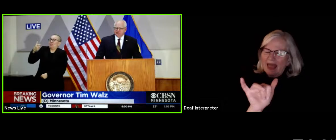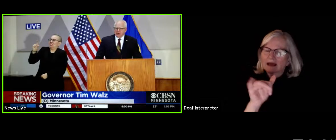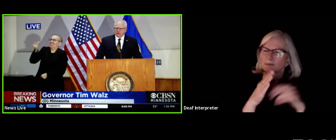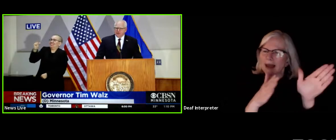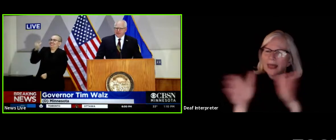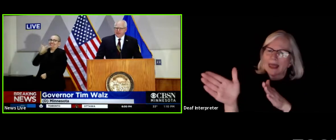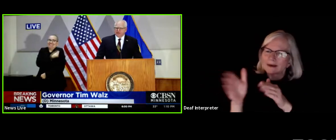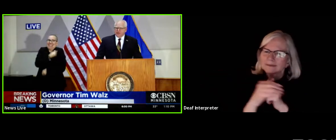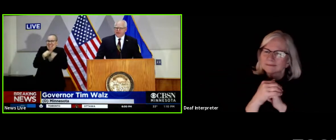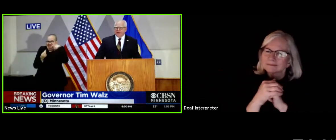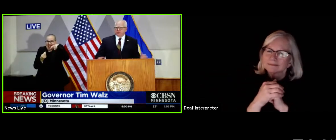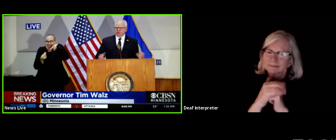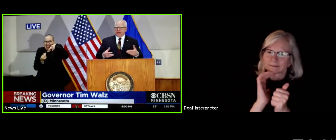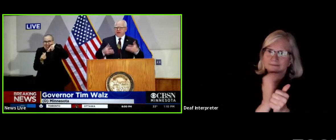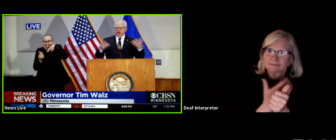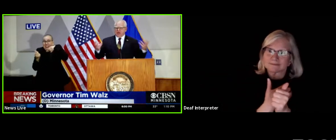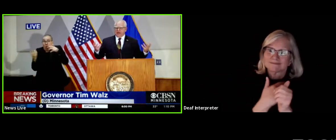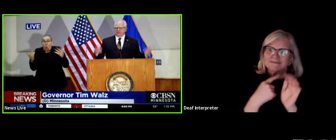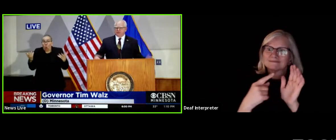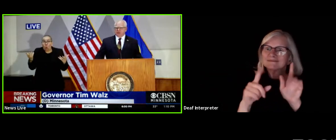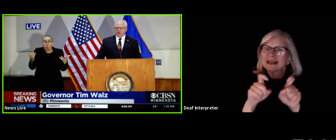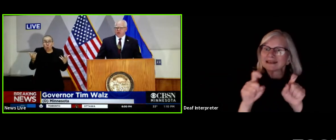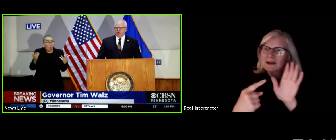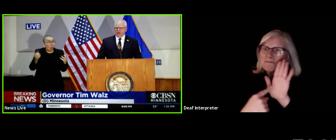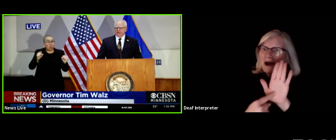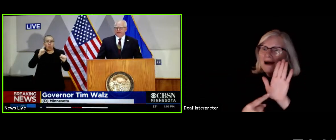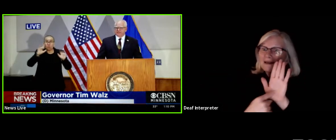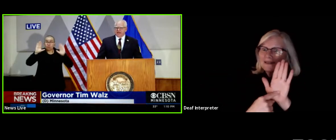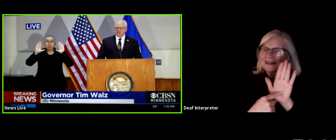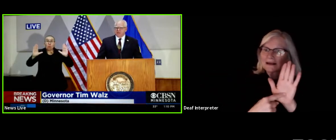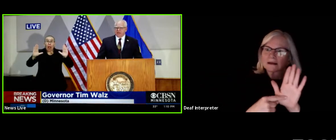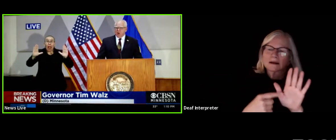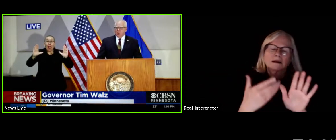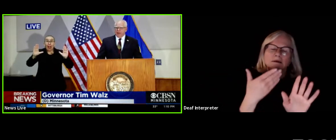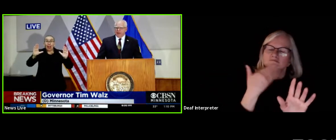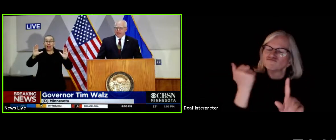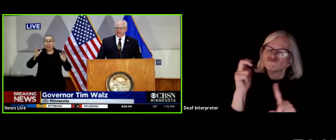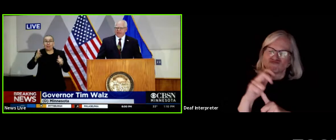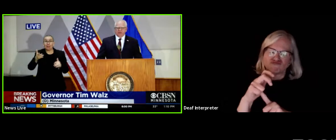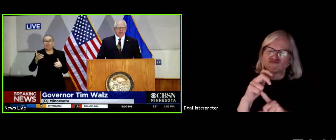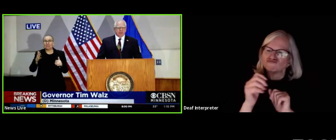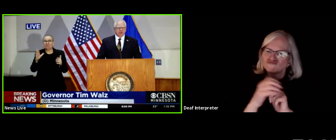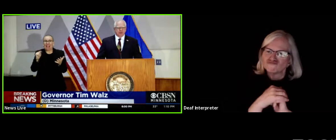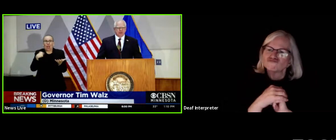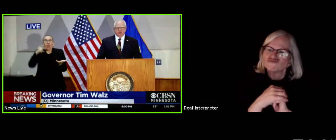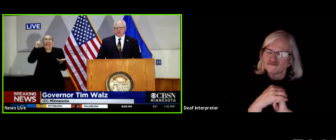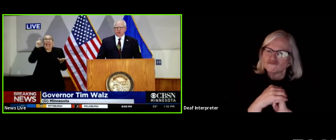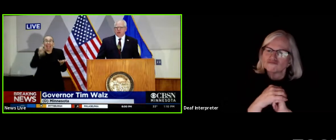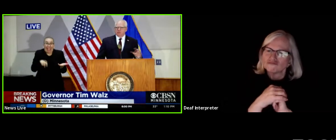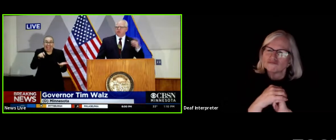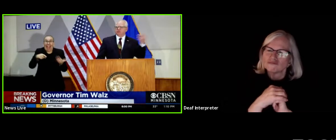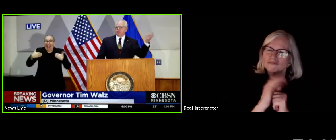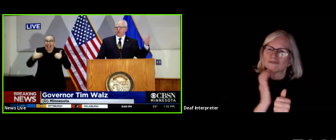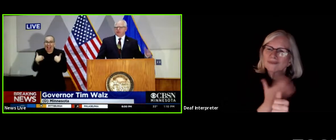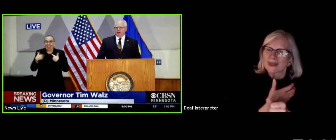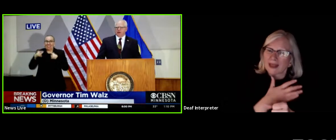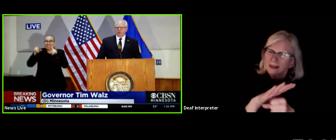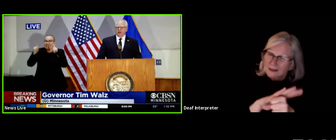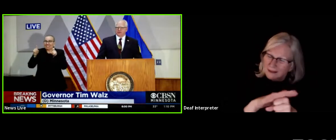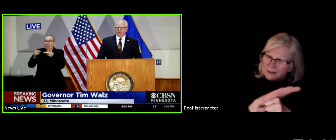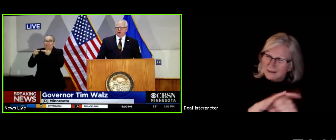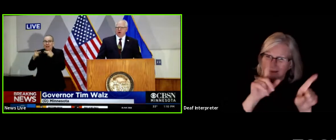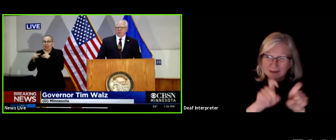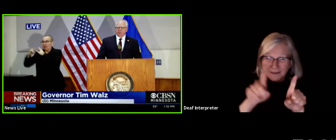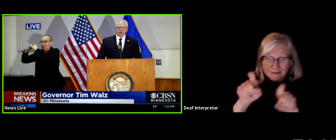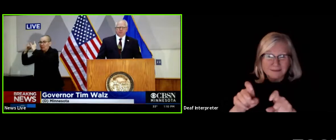the strongest in the country, and that is predicated on a lot of these local test sites being open and to be able to move some of those right